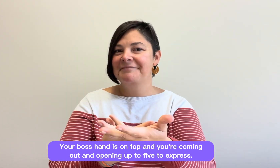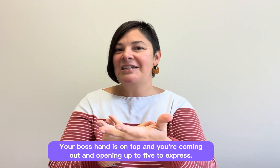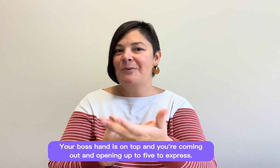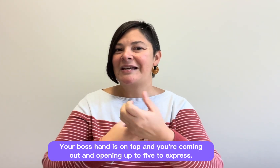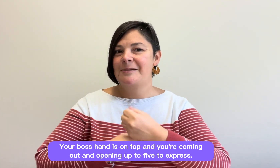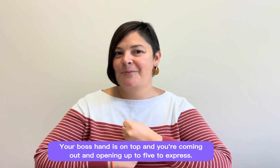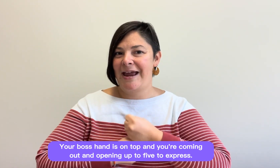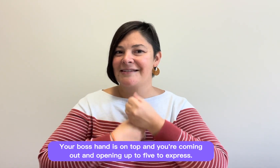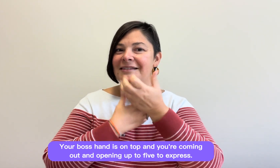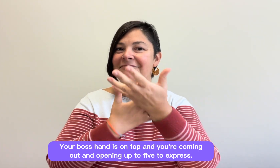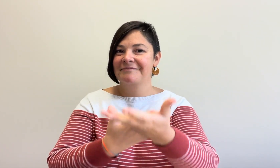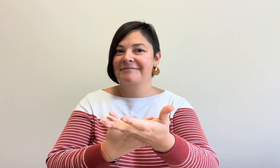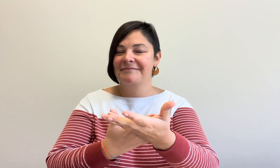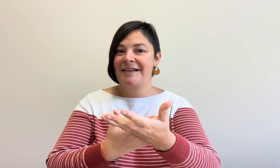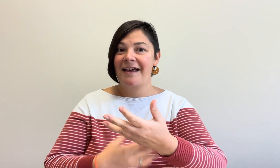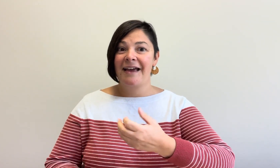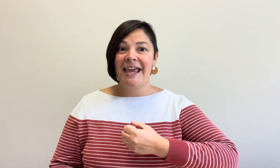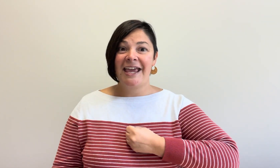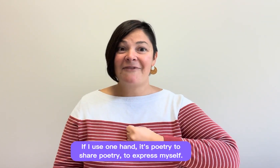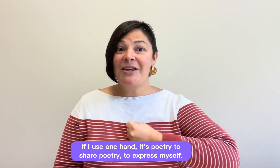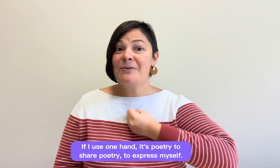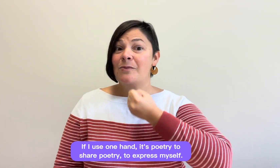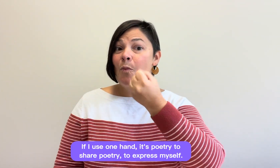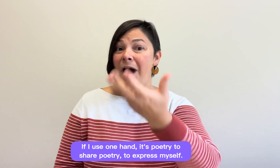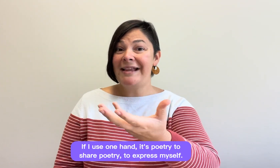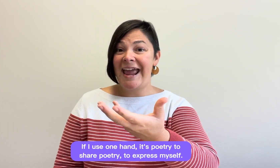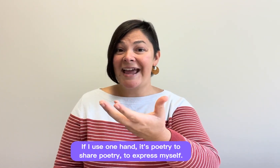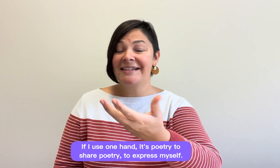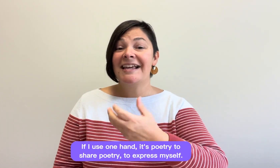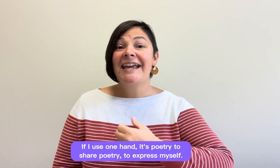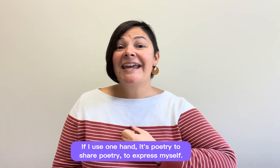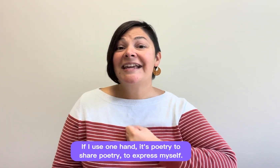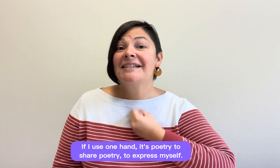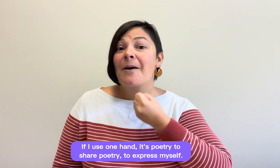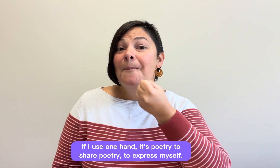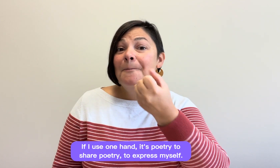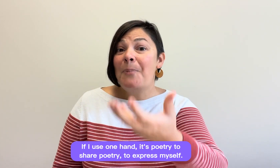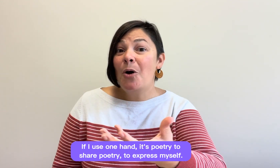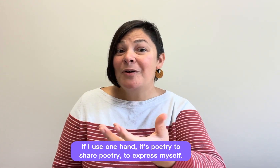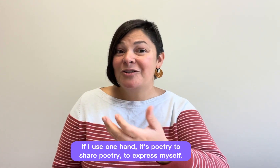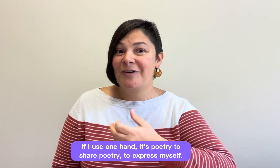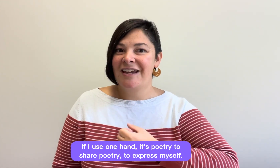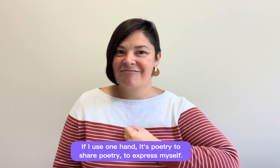to express. If I use one hand, it's poetry.